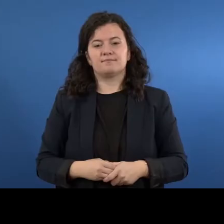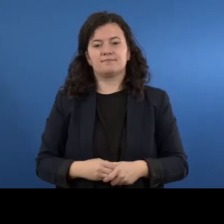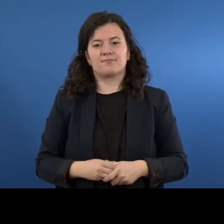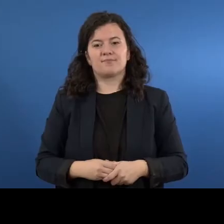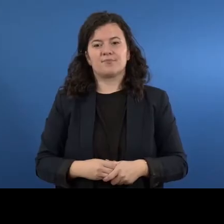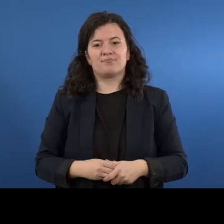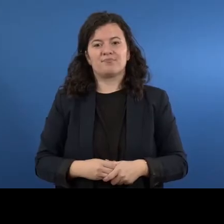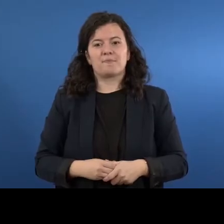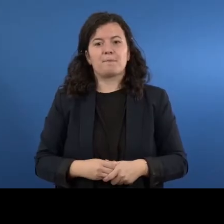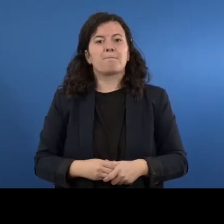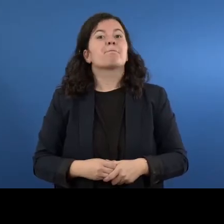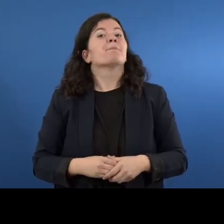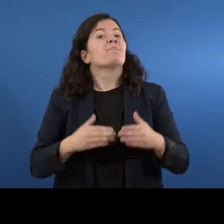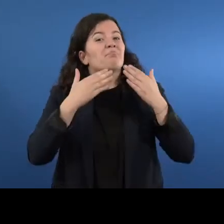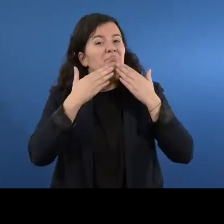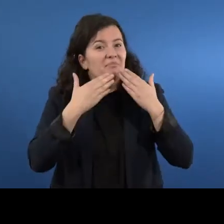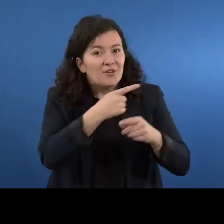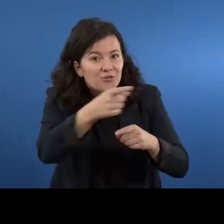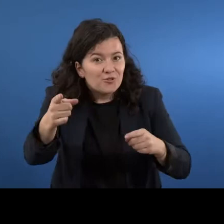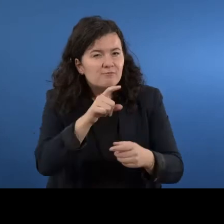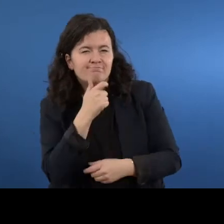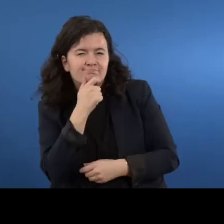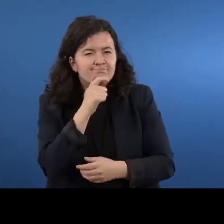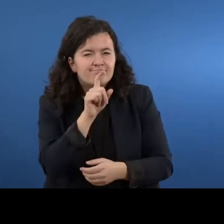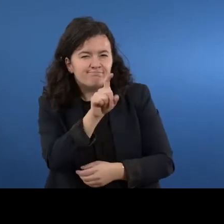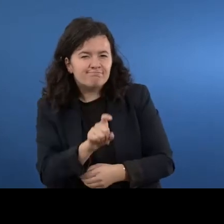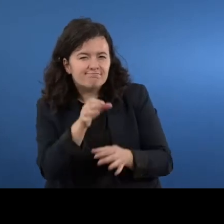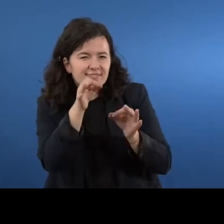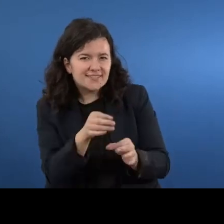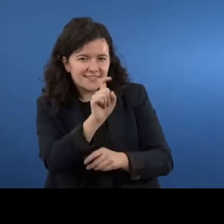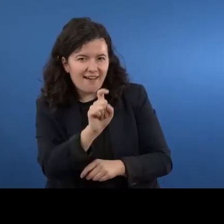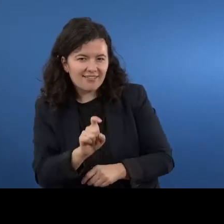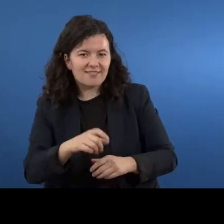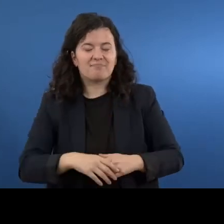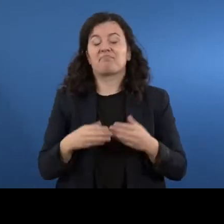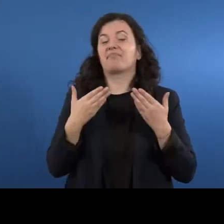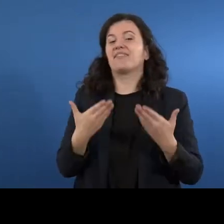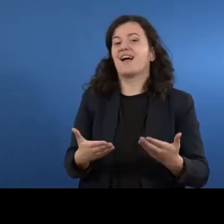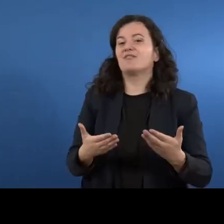So thanks for participating in the poll. I would like to start now